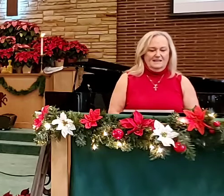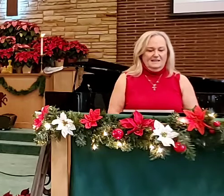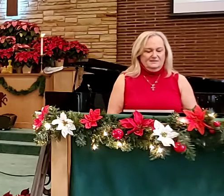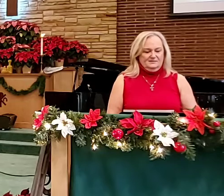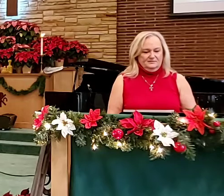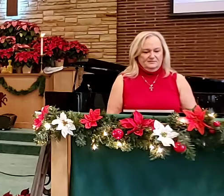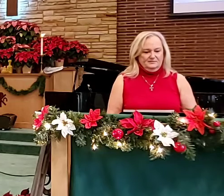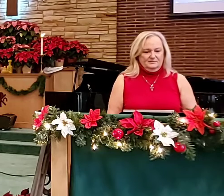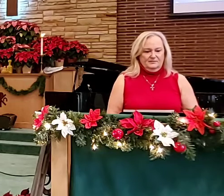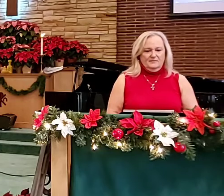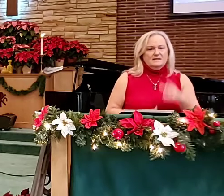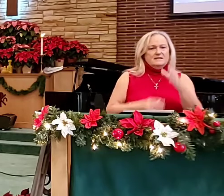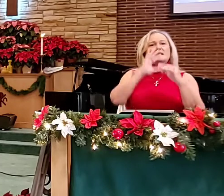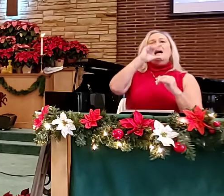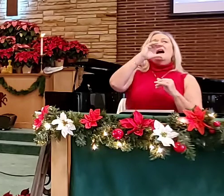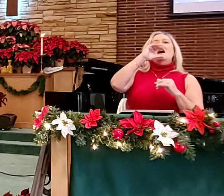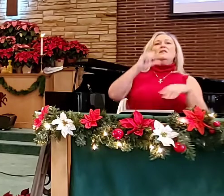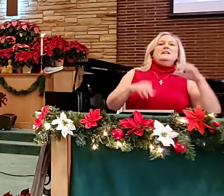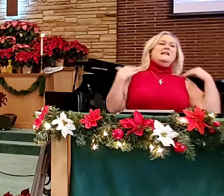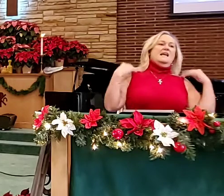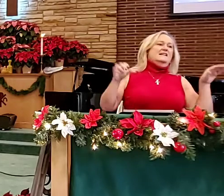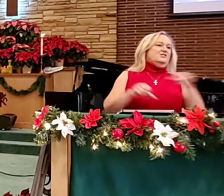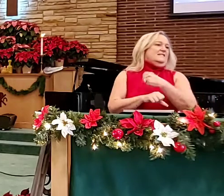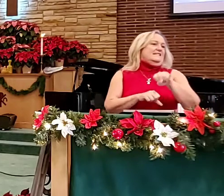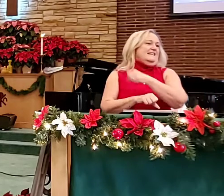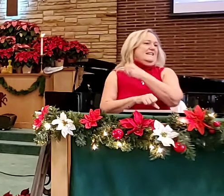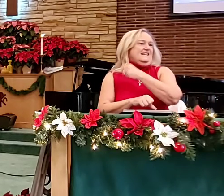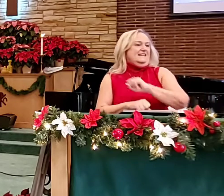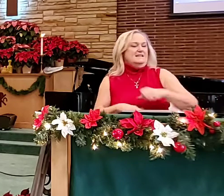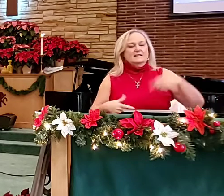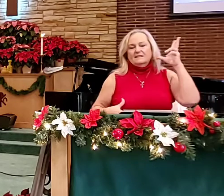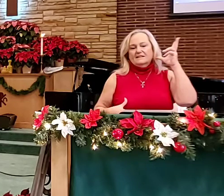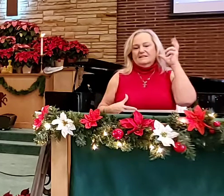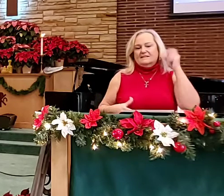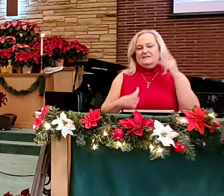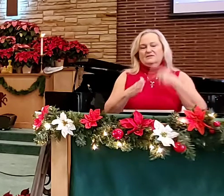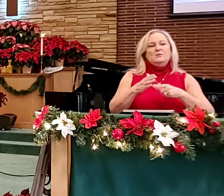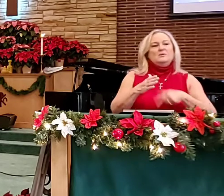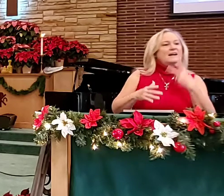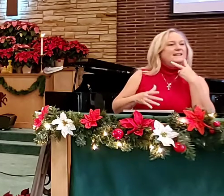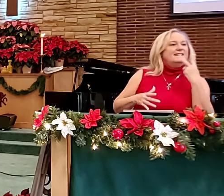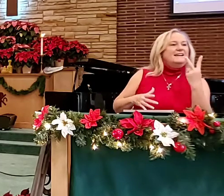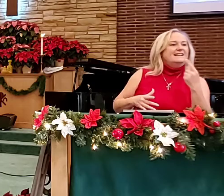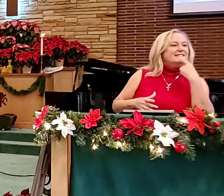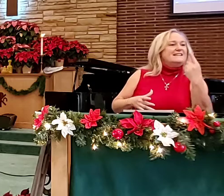We're